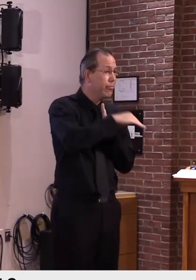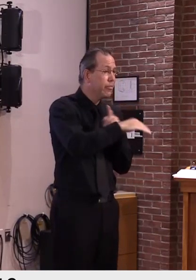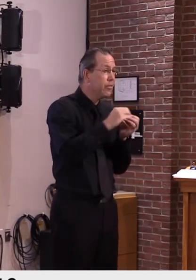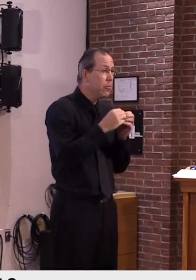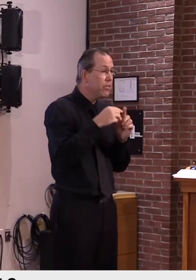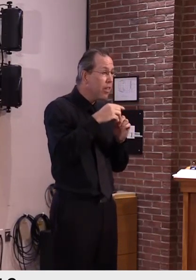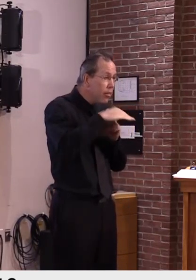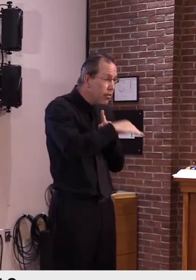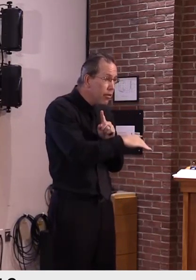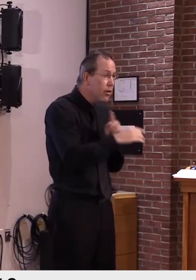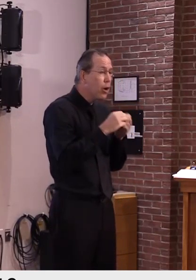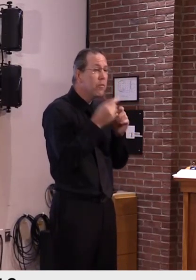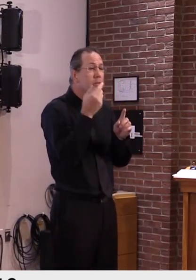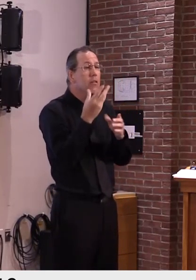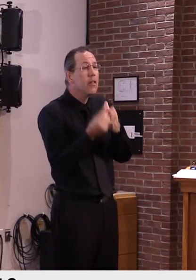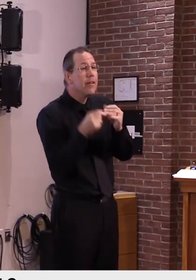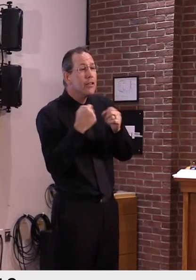consistent,